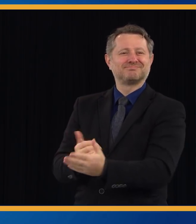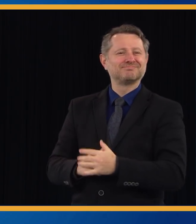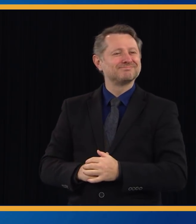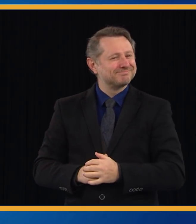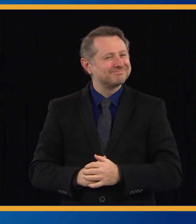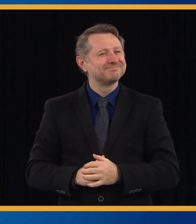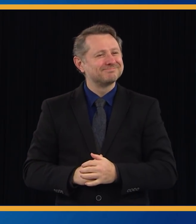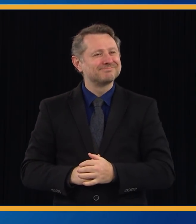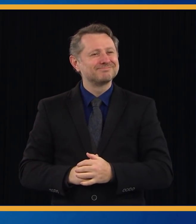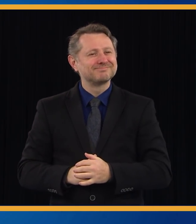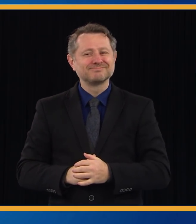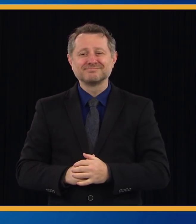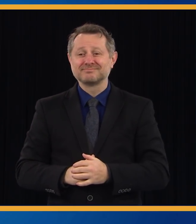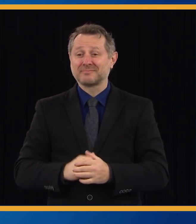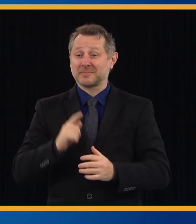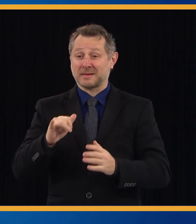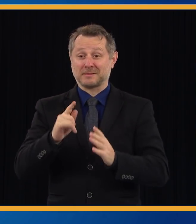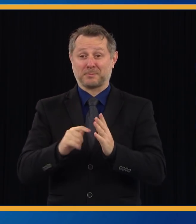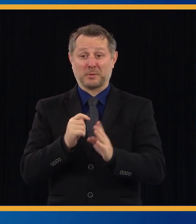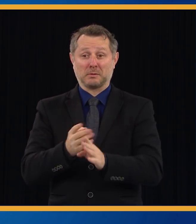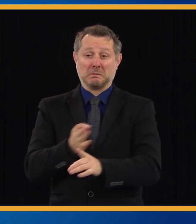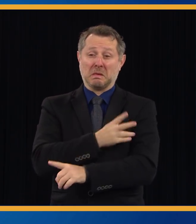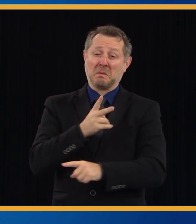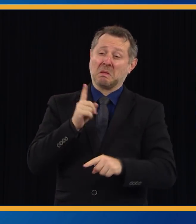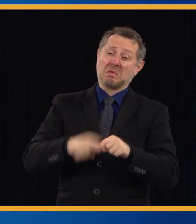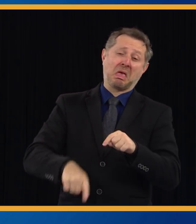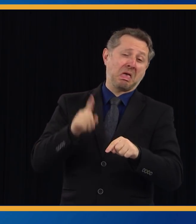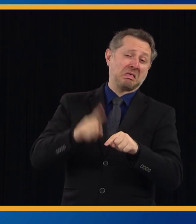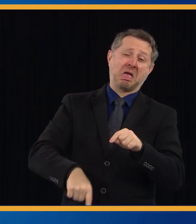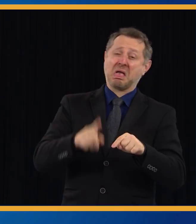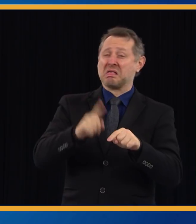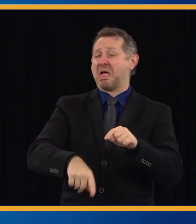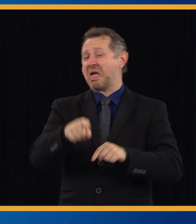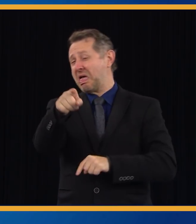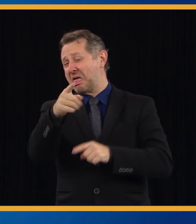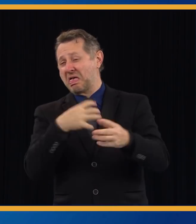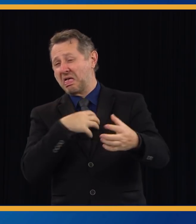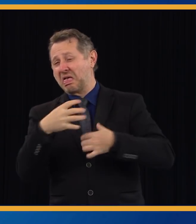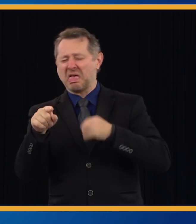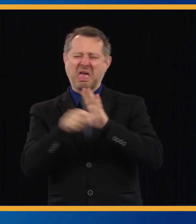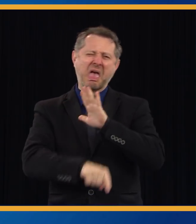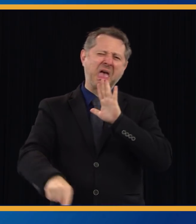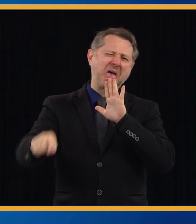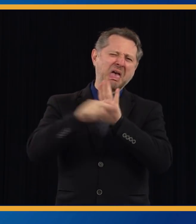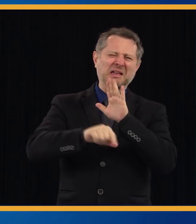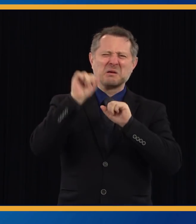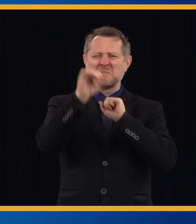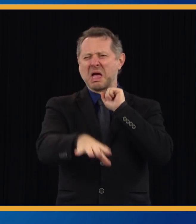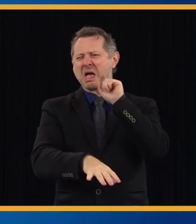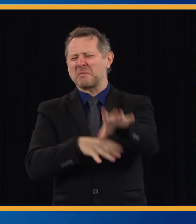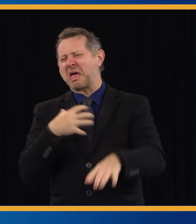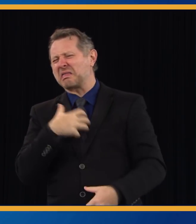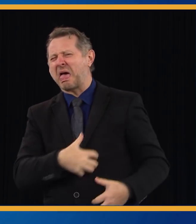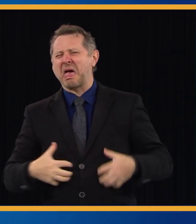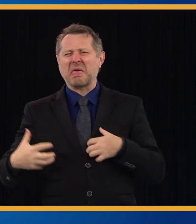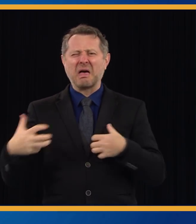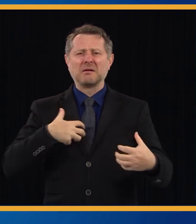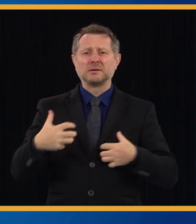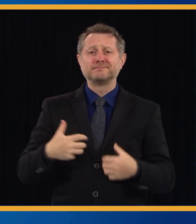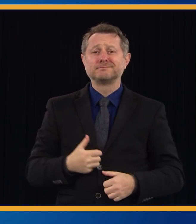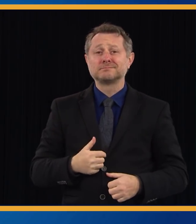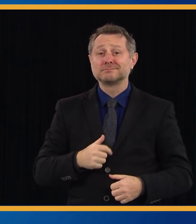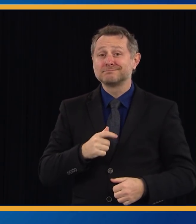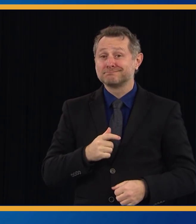this period of, I don't believe it, this is interference. It opened today. And it